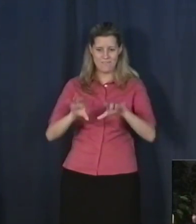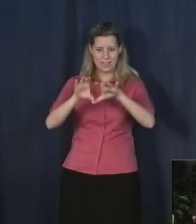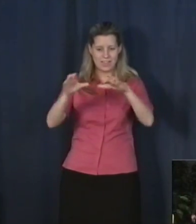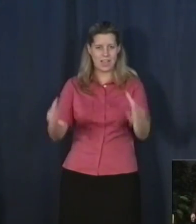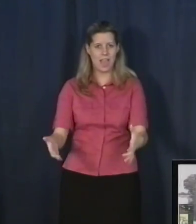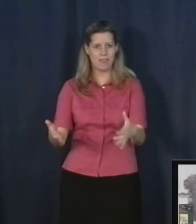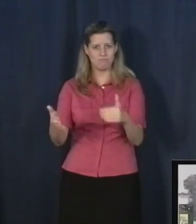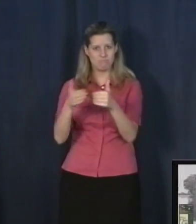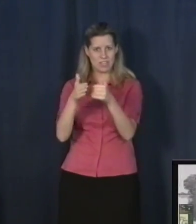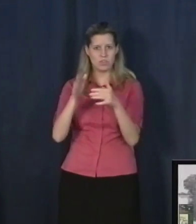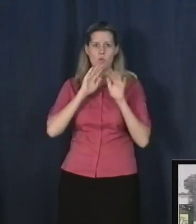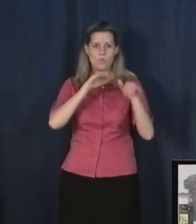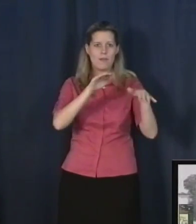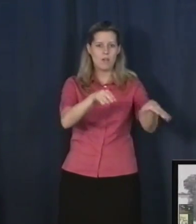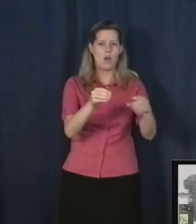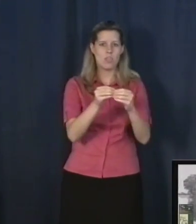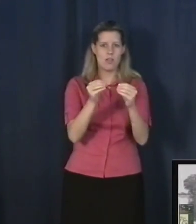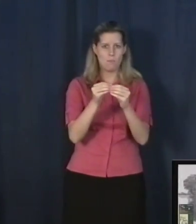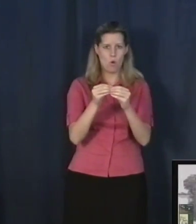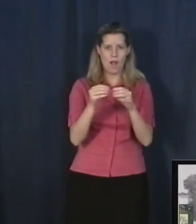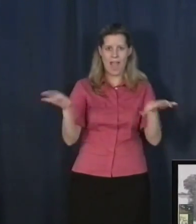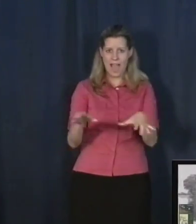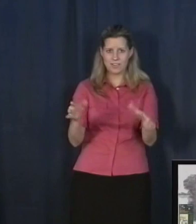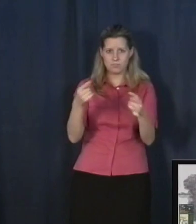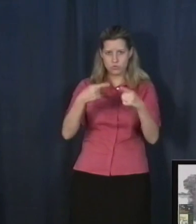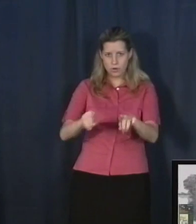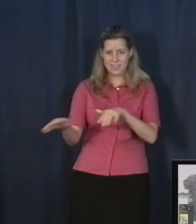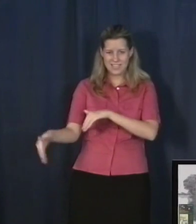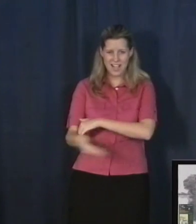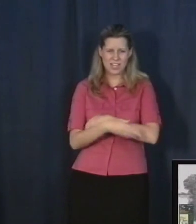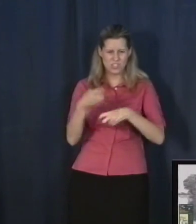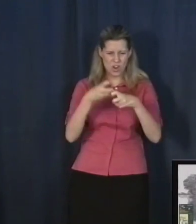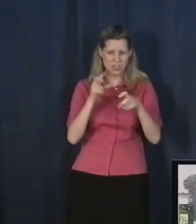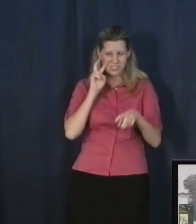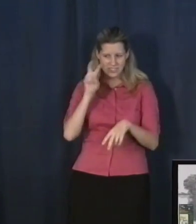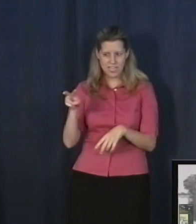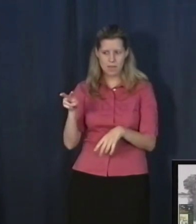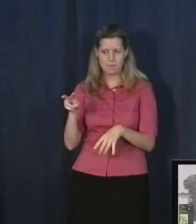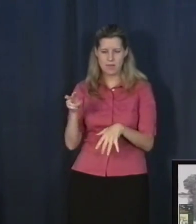side of the rivers, and they're more active at night, very difficult to spot these critters,